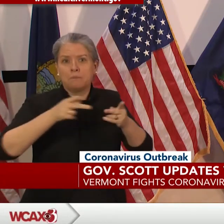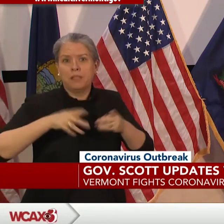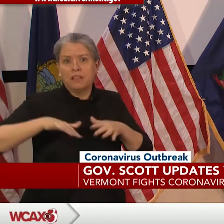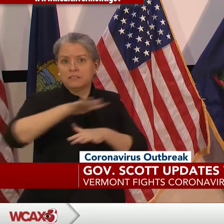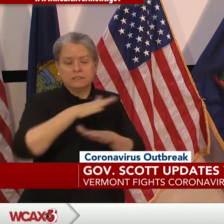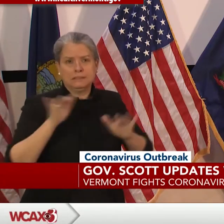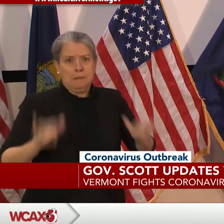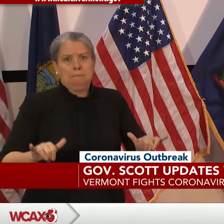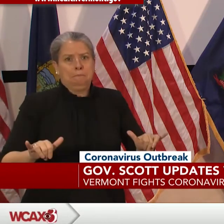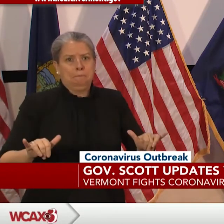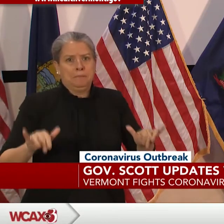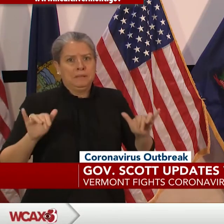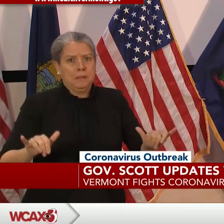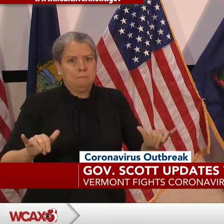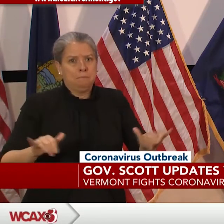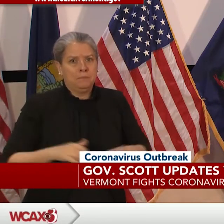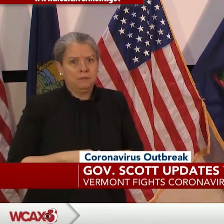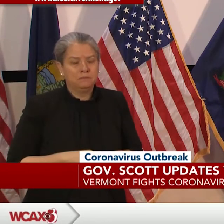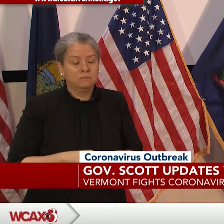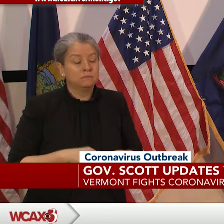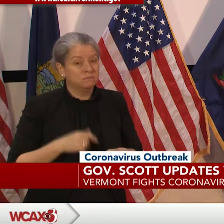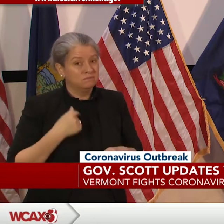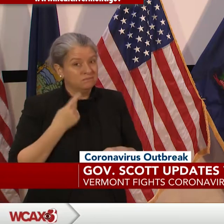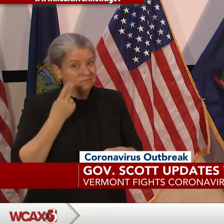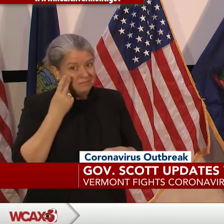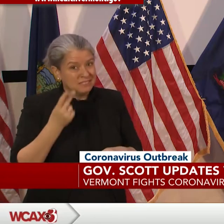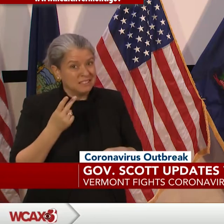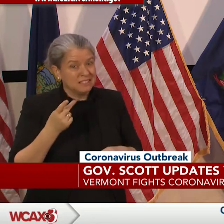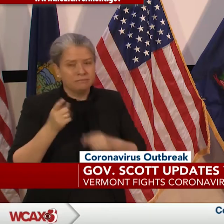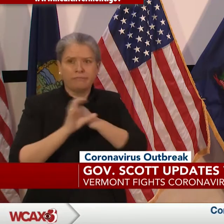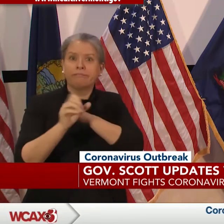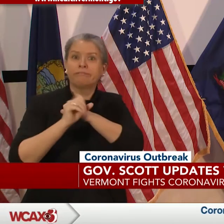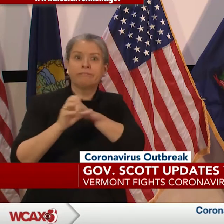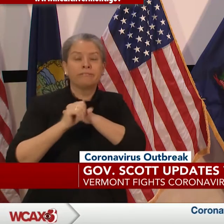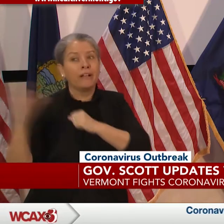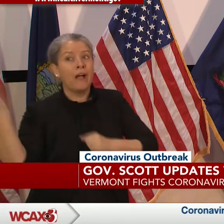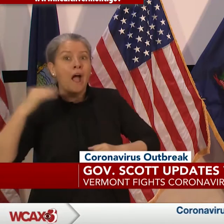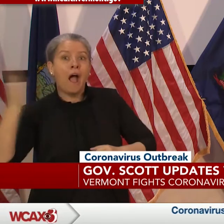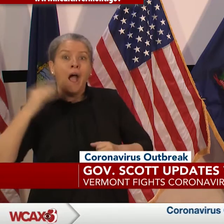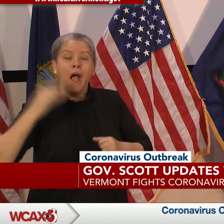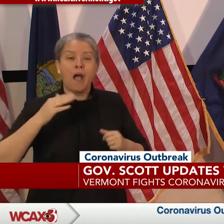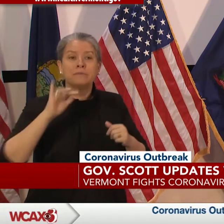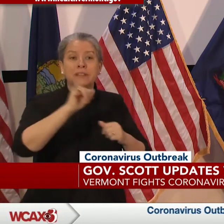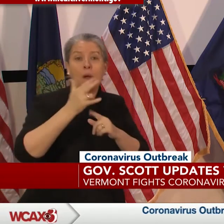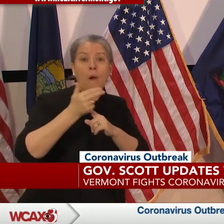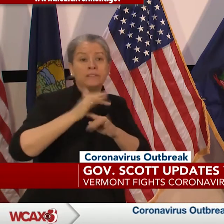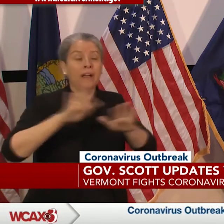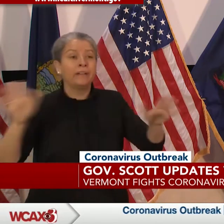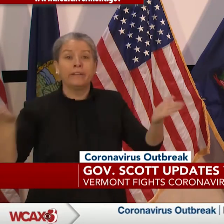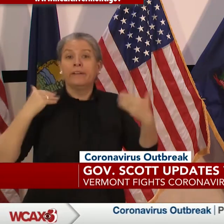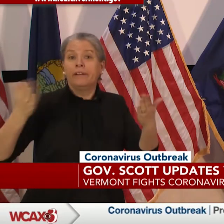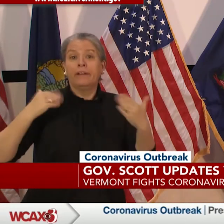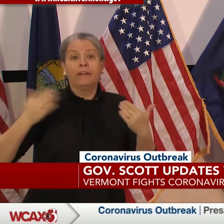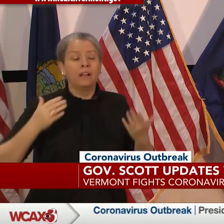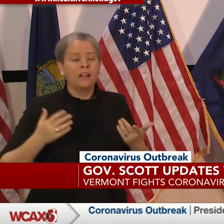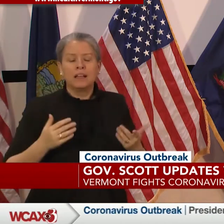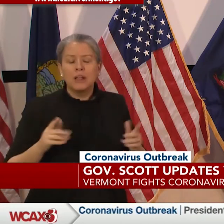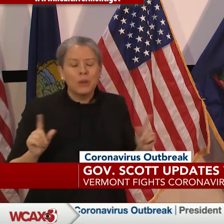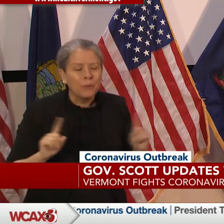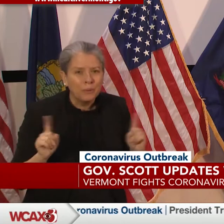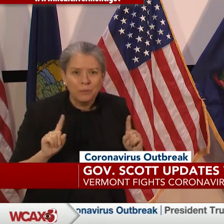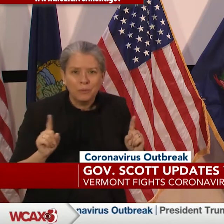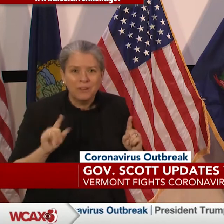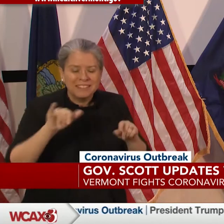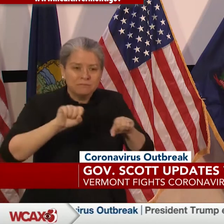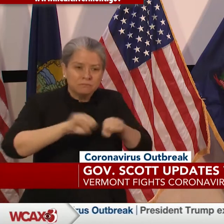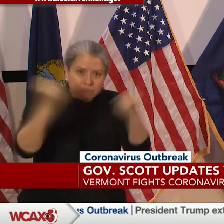We're seeing some online booking and advertising that's still occurring. This is a violation of the stay-home order.